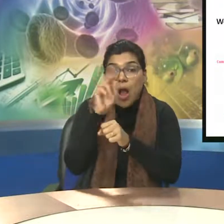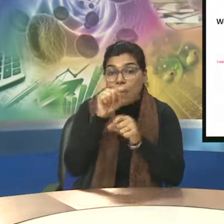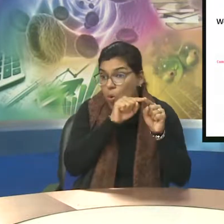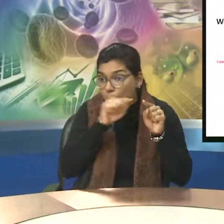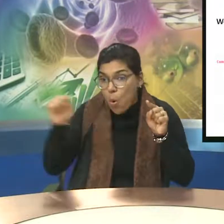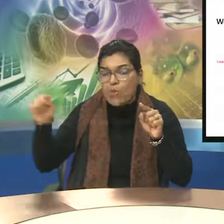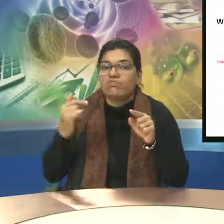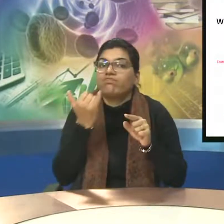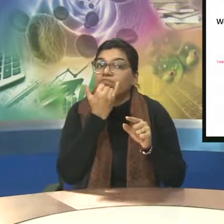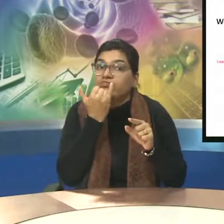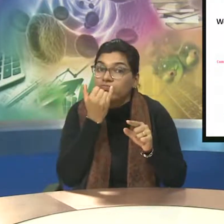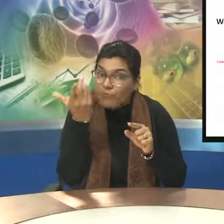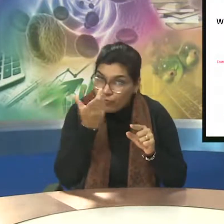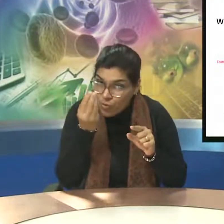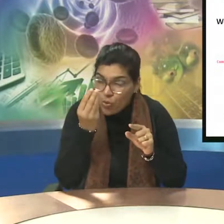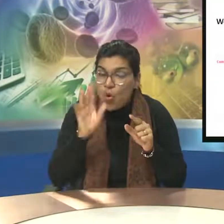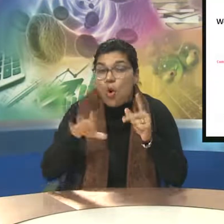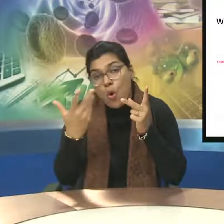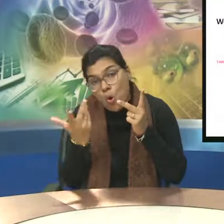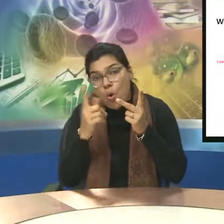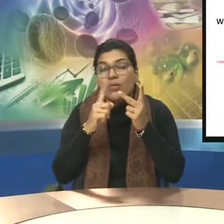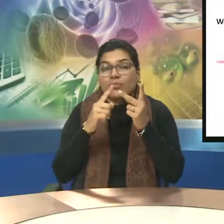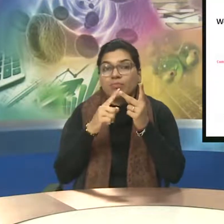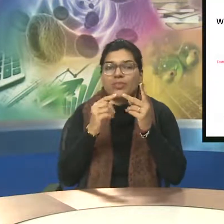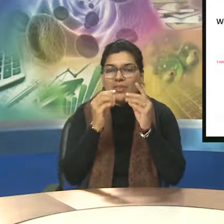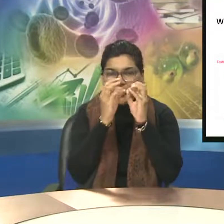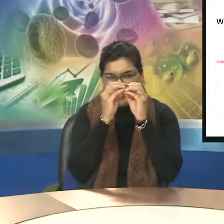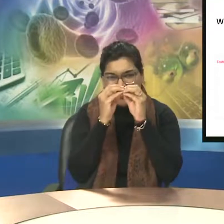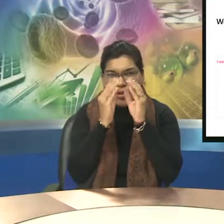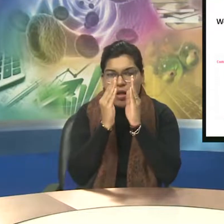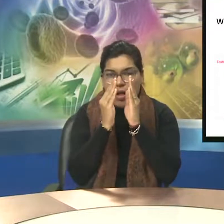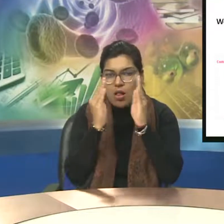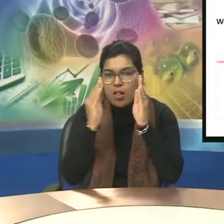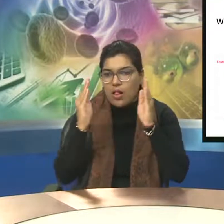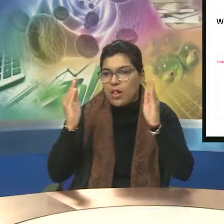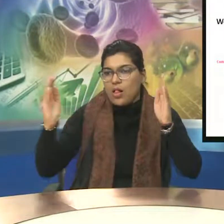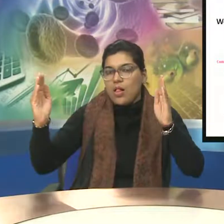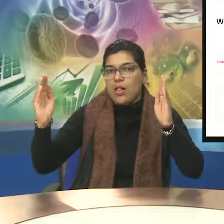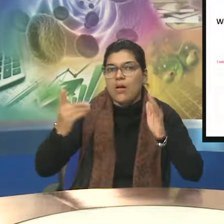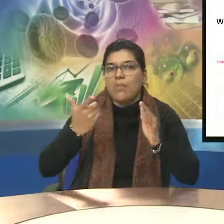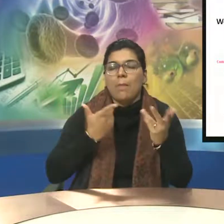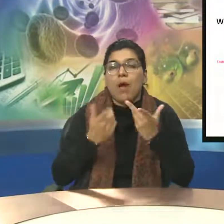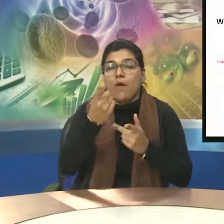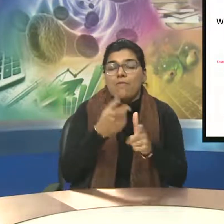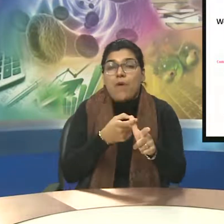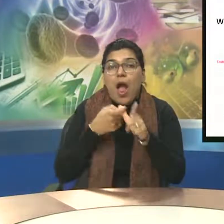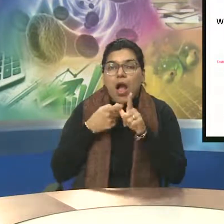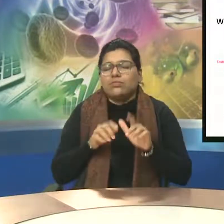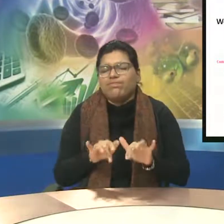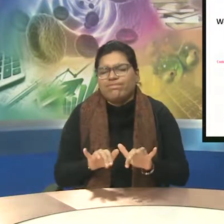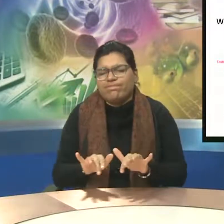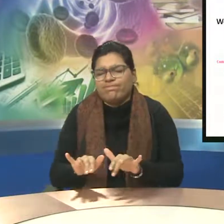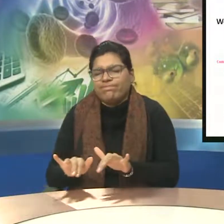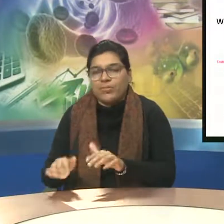in a particular word, the red wavy lines appear and it will show